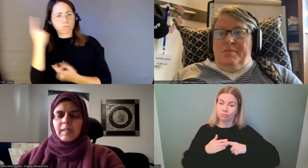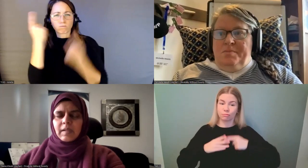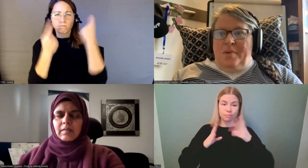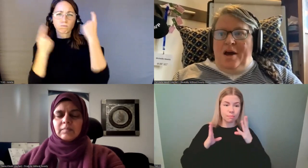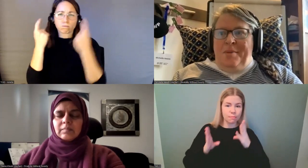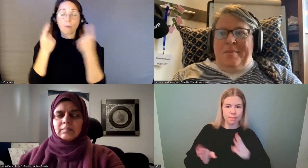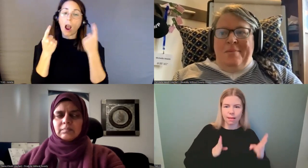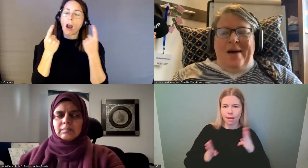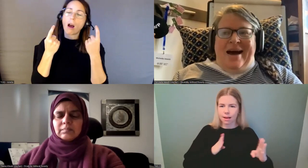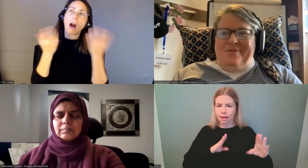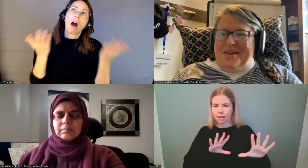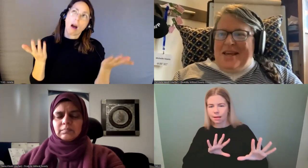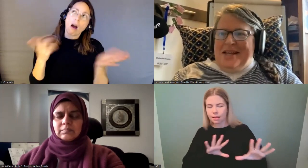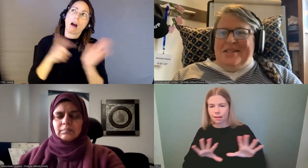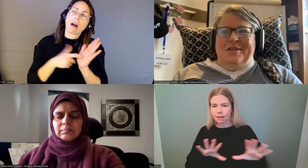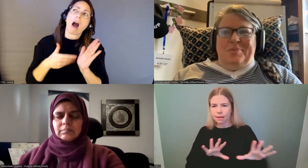be